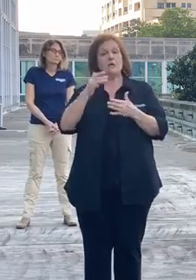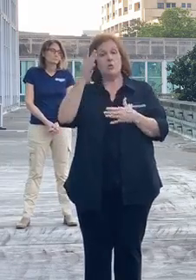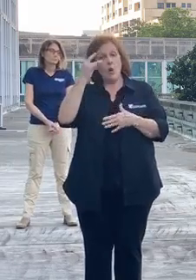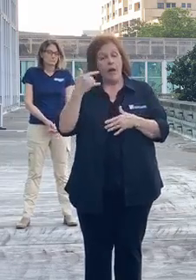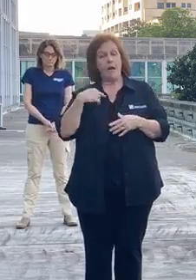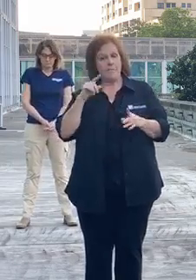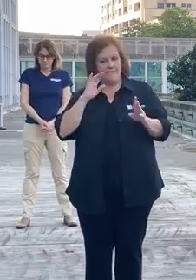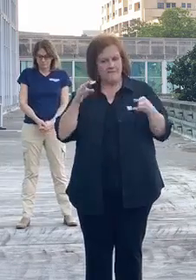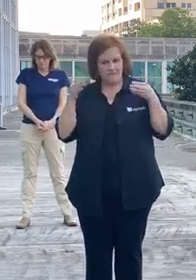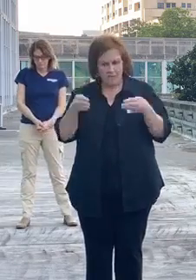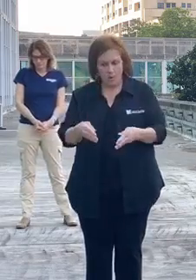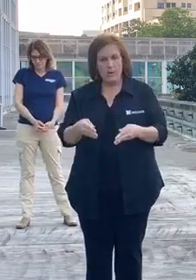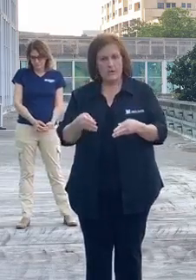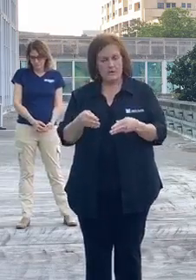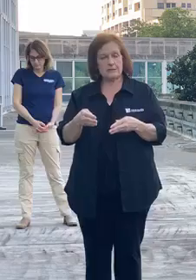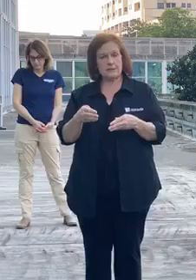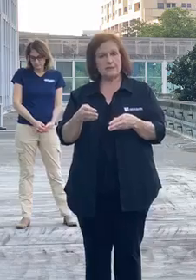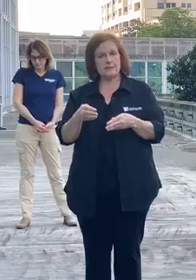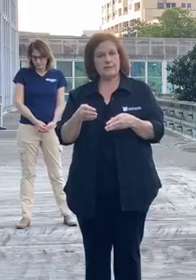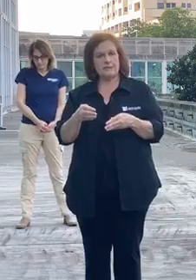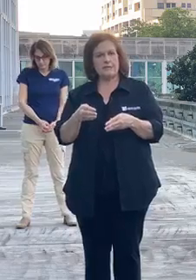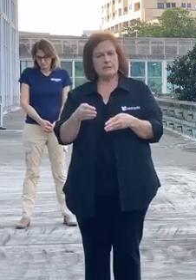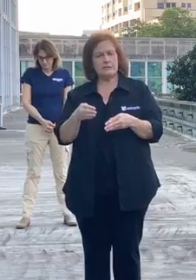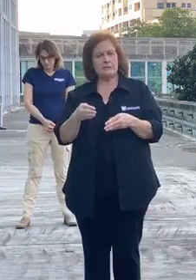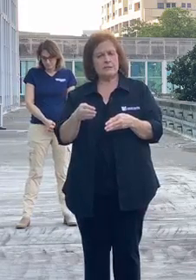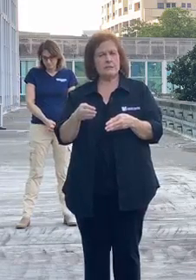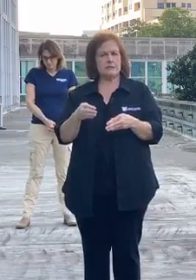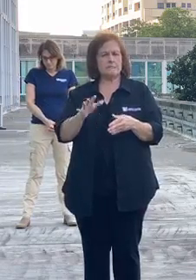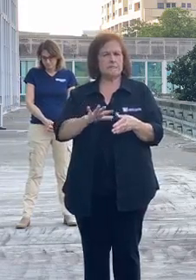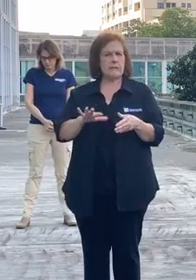I'm focusing on now I believe about